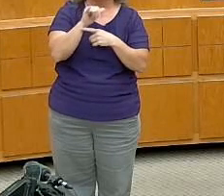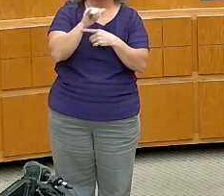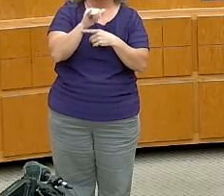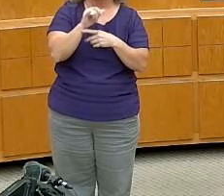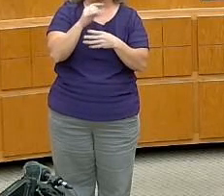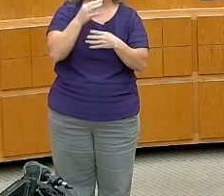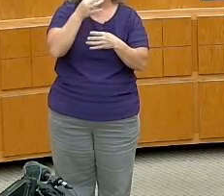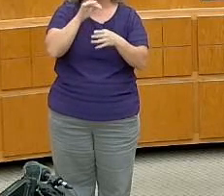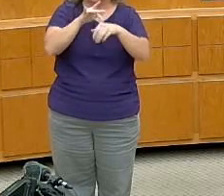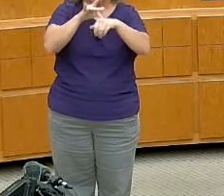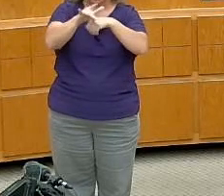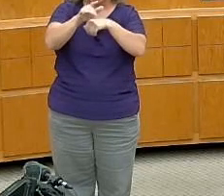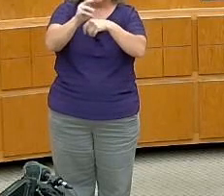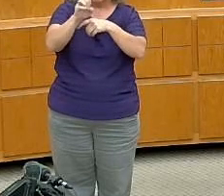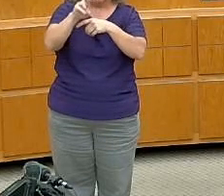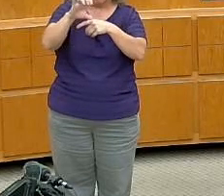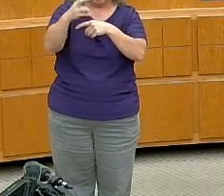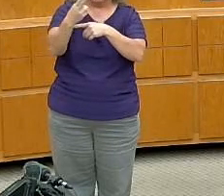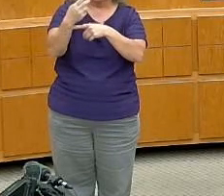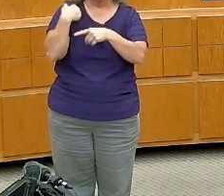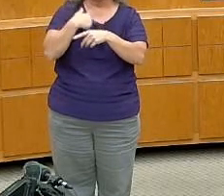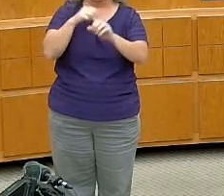of March, we were able to set up